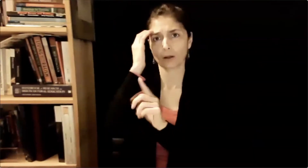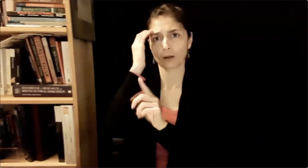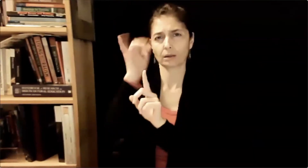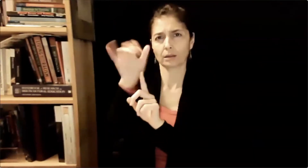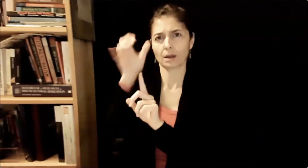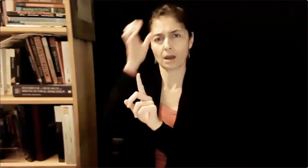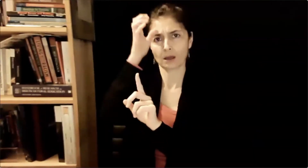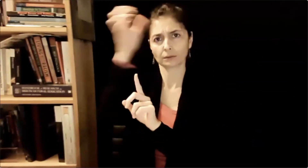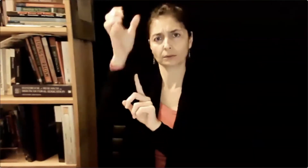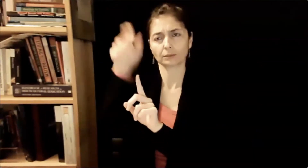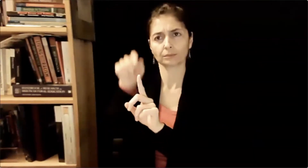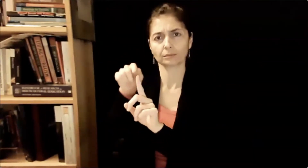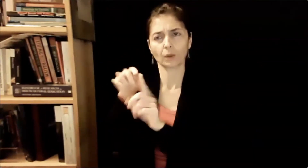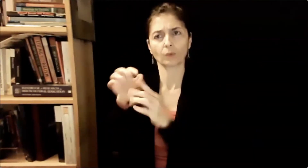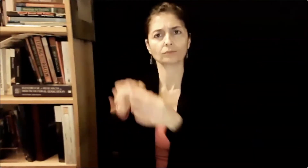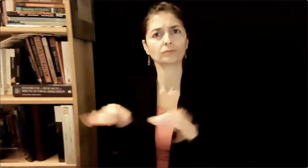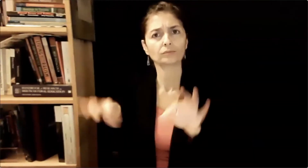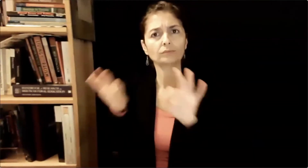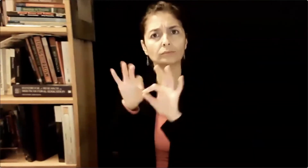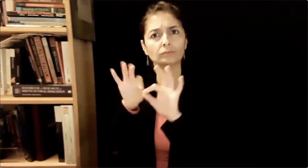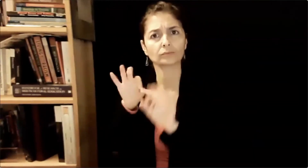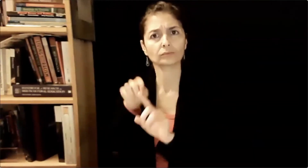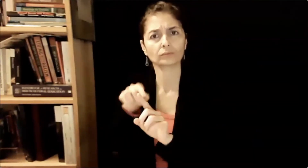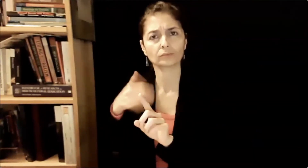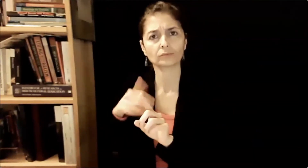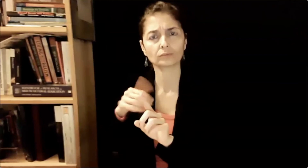funds of knowledge is incredibly important.